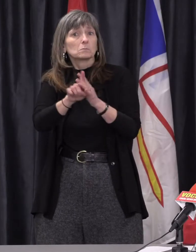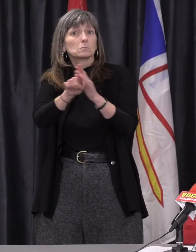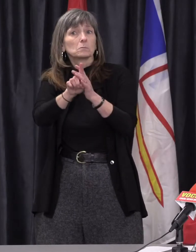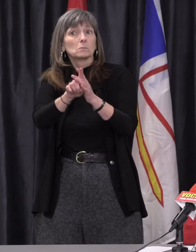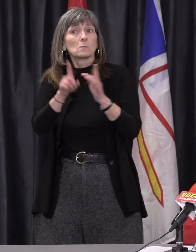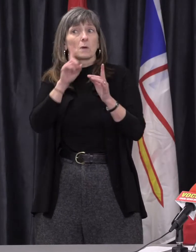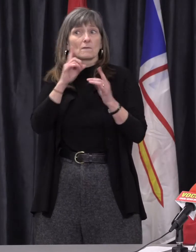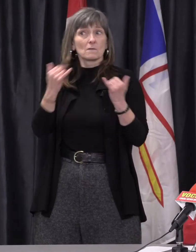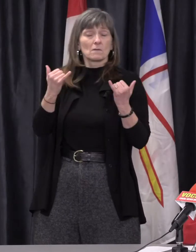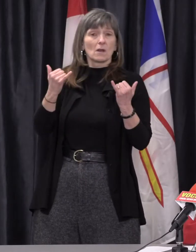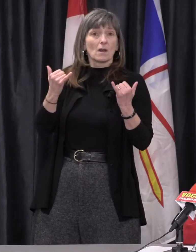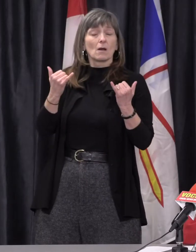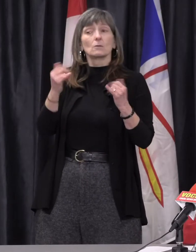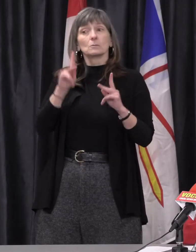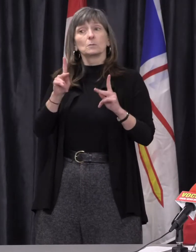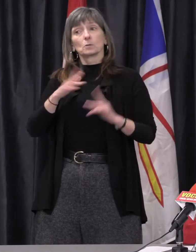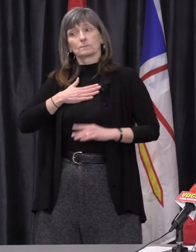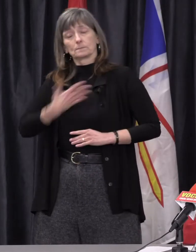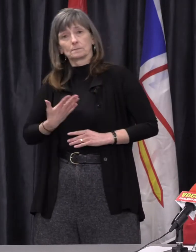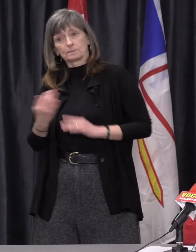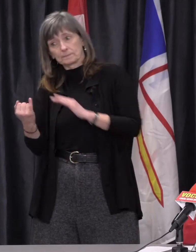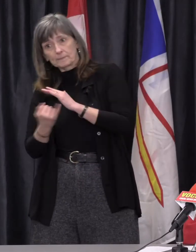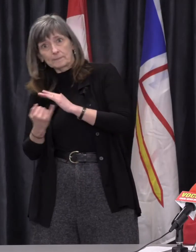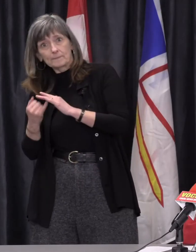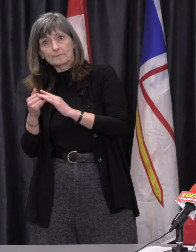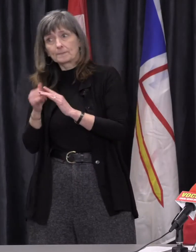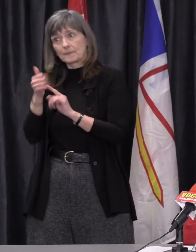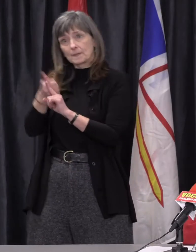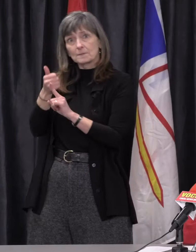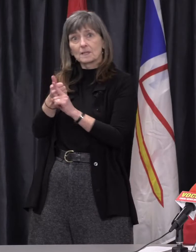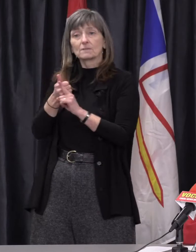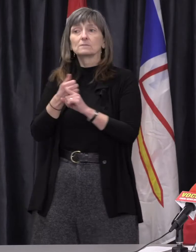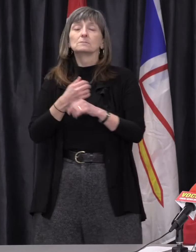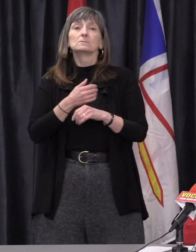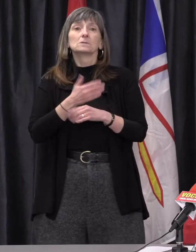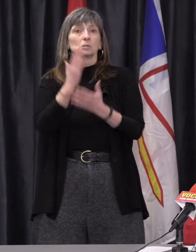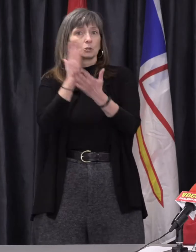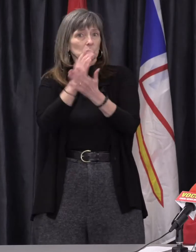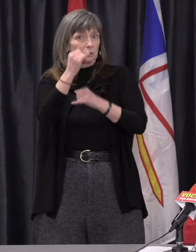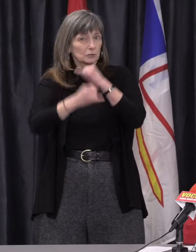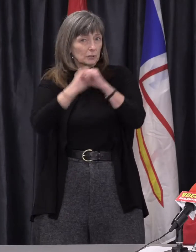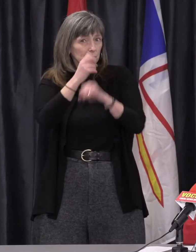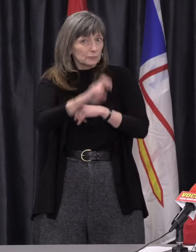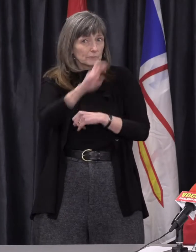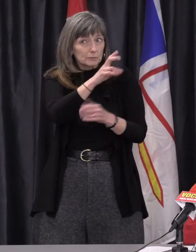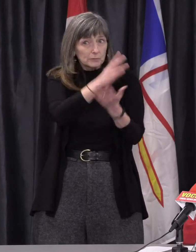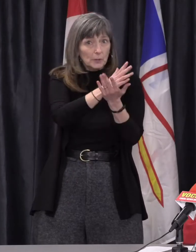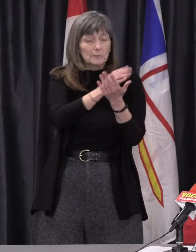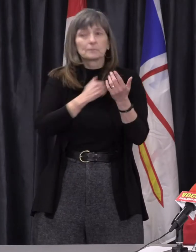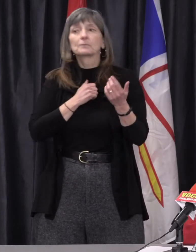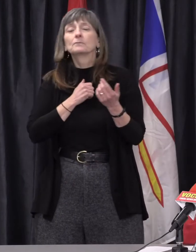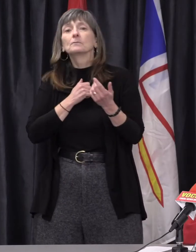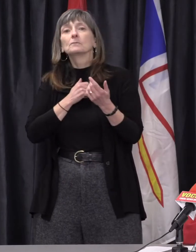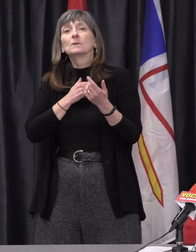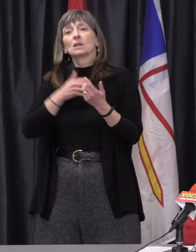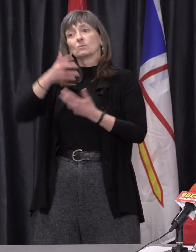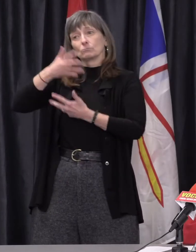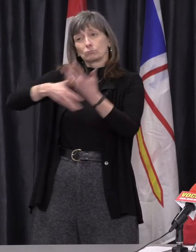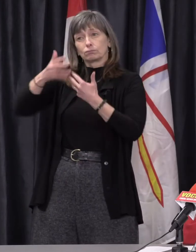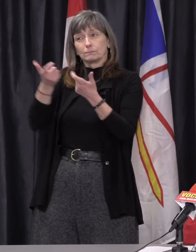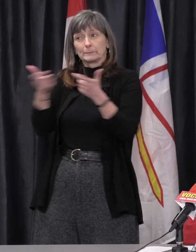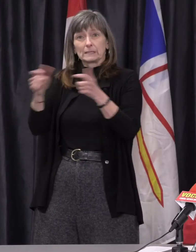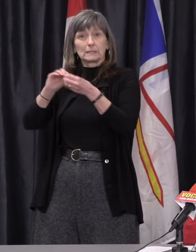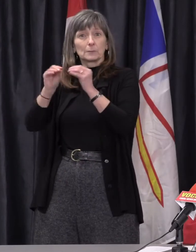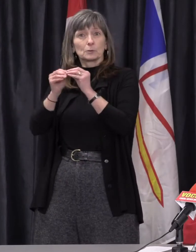around self-isolation, international travel, postponing and cancelling mass gatherings, and social distancing will help